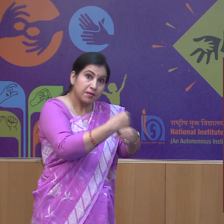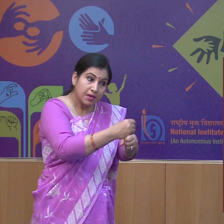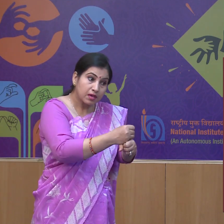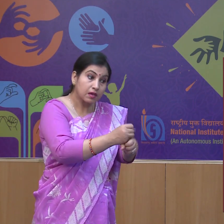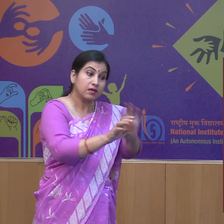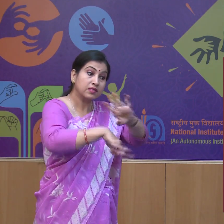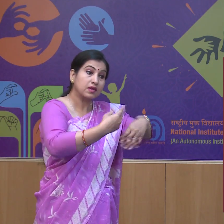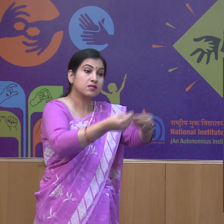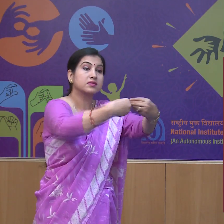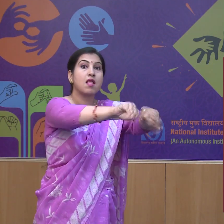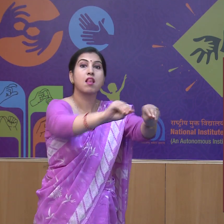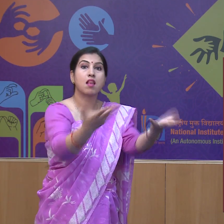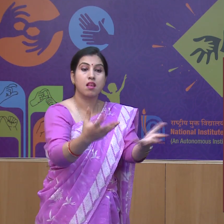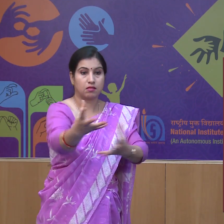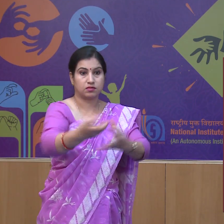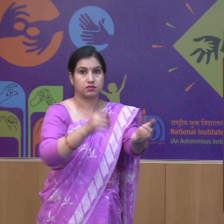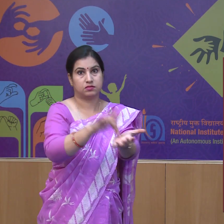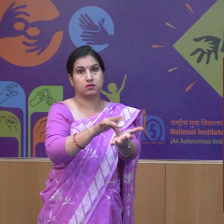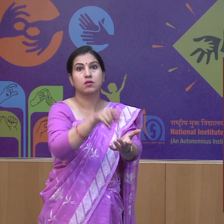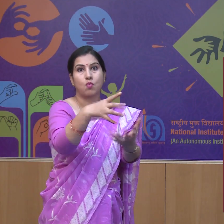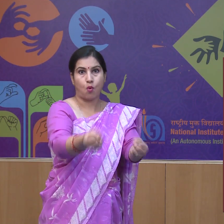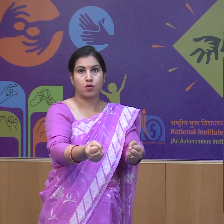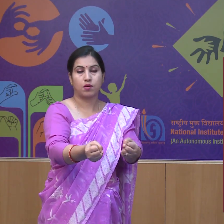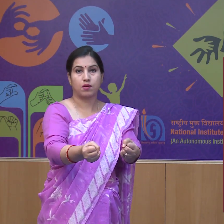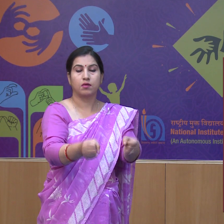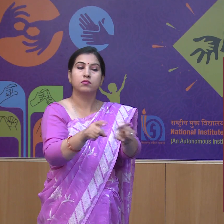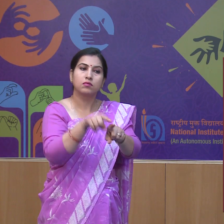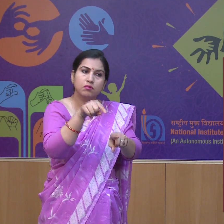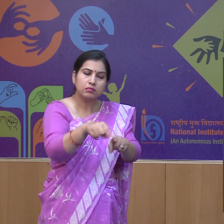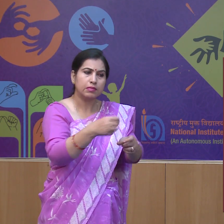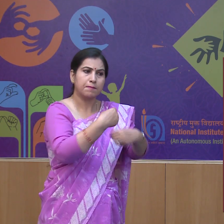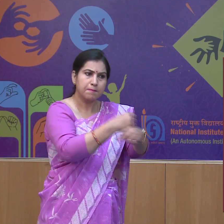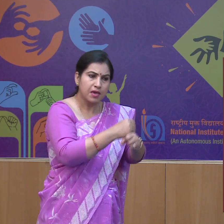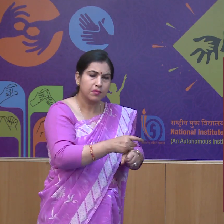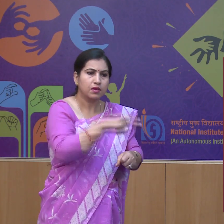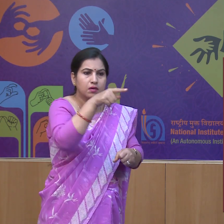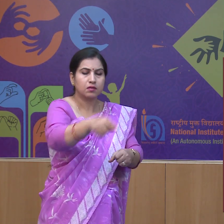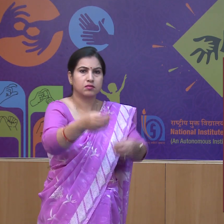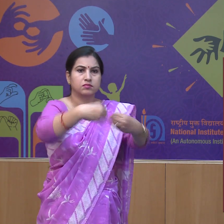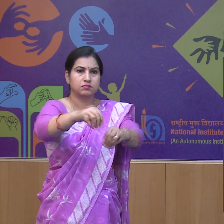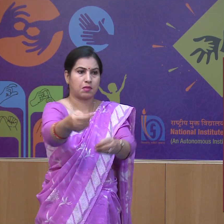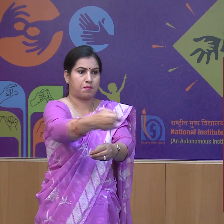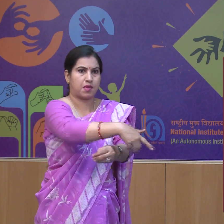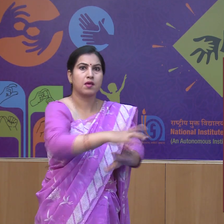markets to consume their ready made